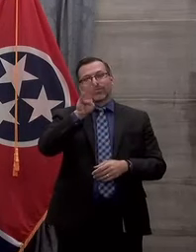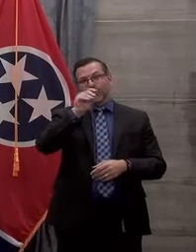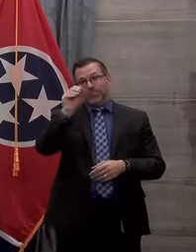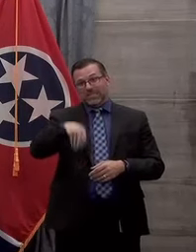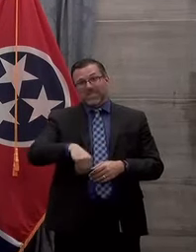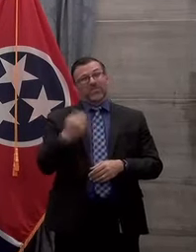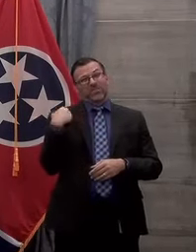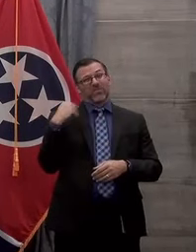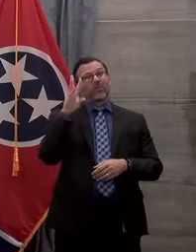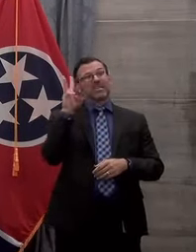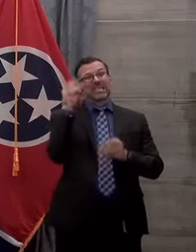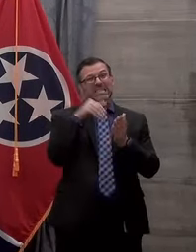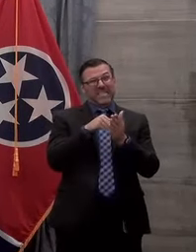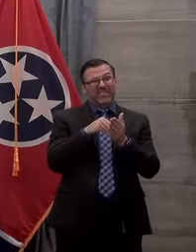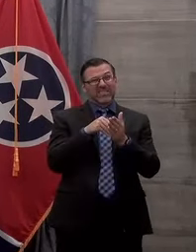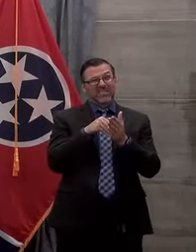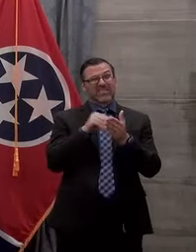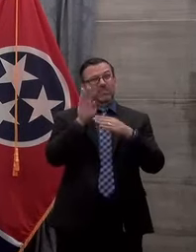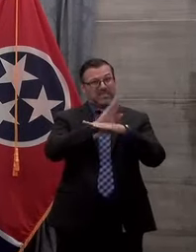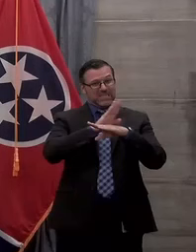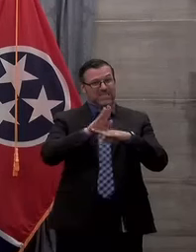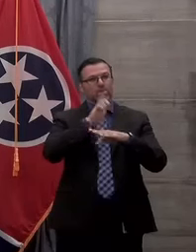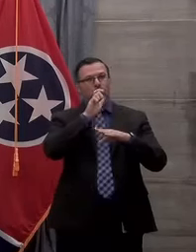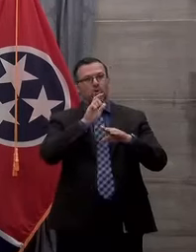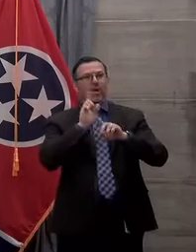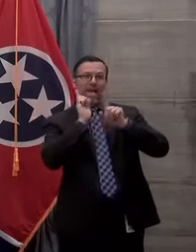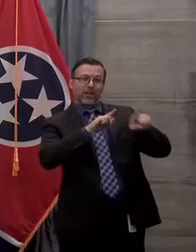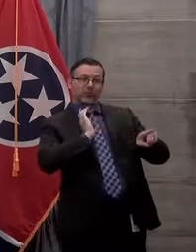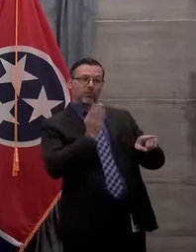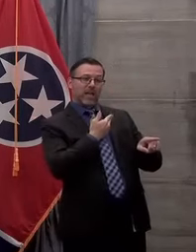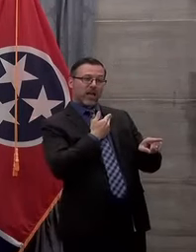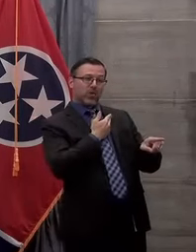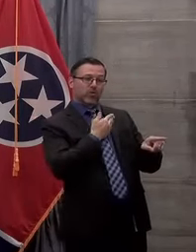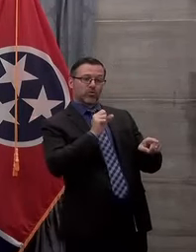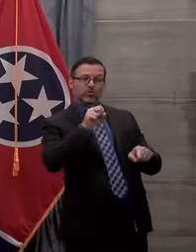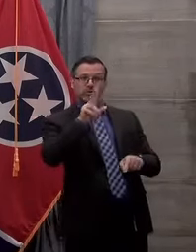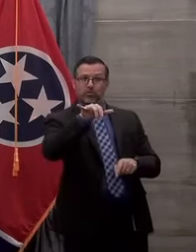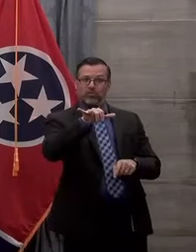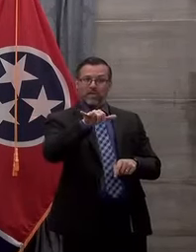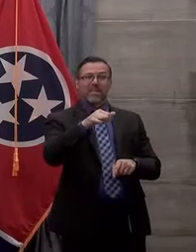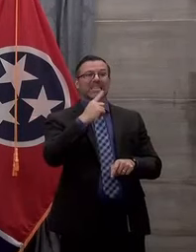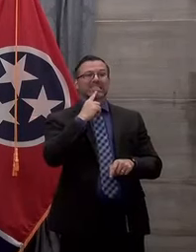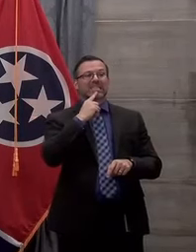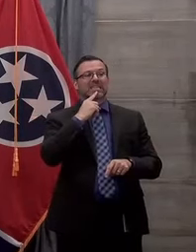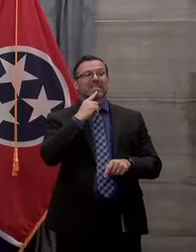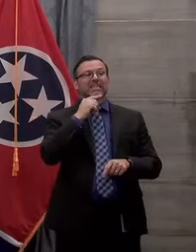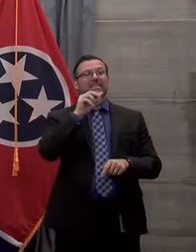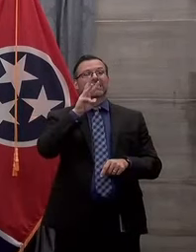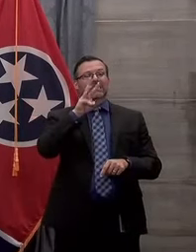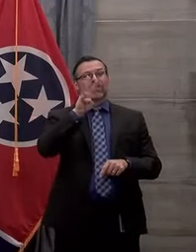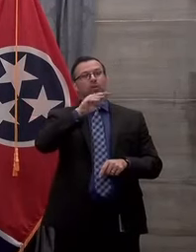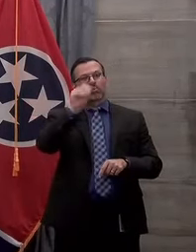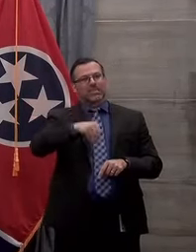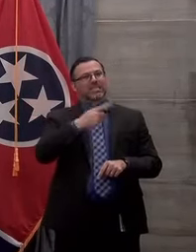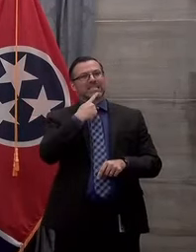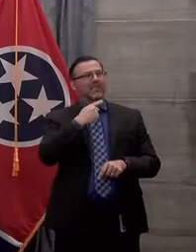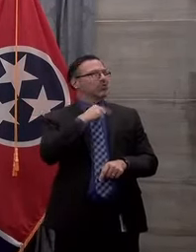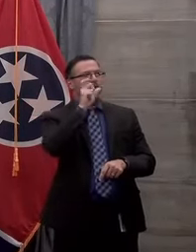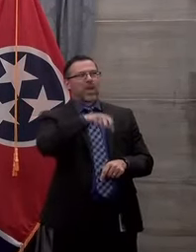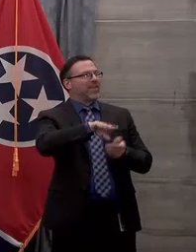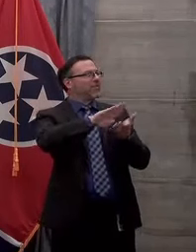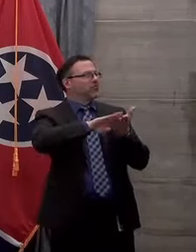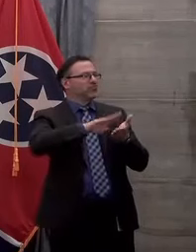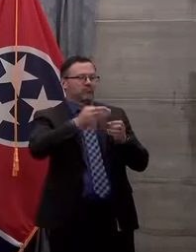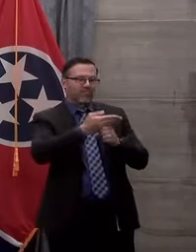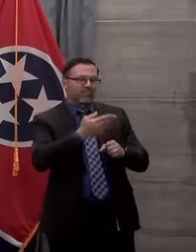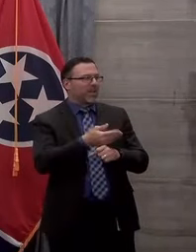businesses that responded to our survey said that they were reporting no layoffs or furloughs. So our